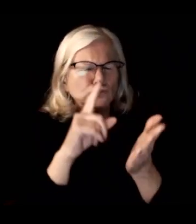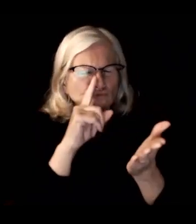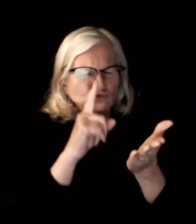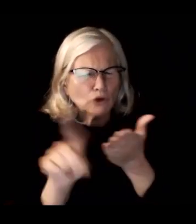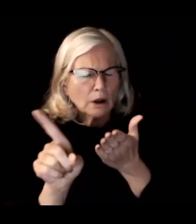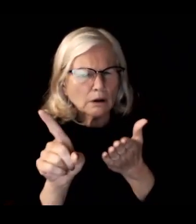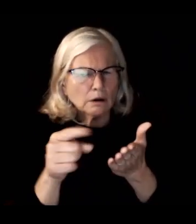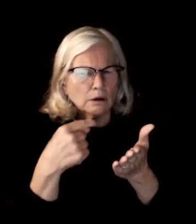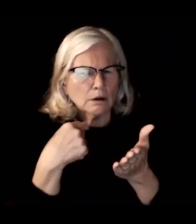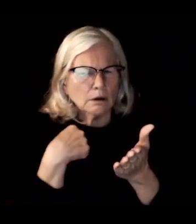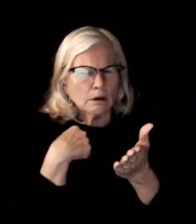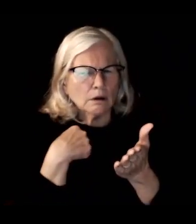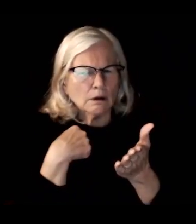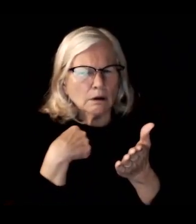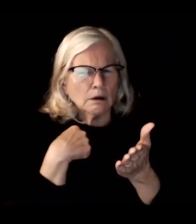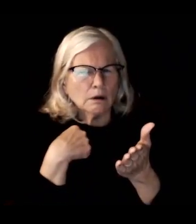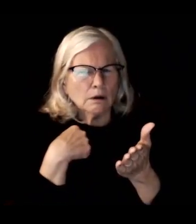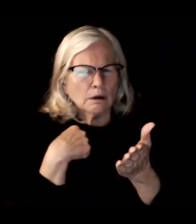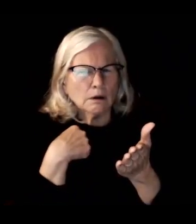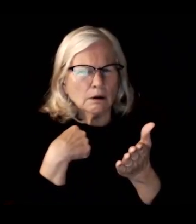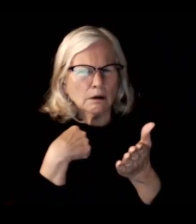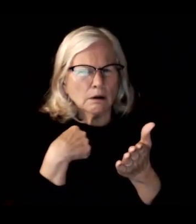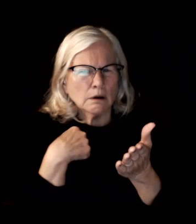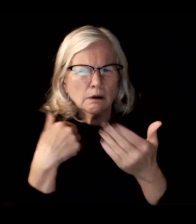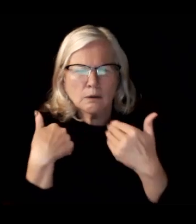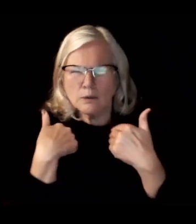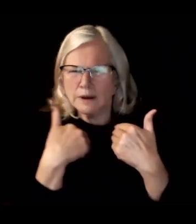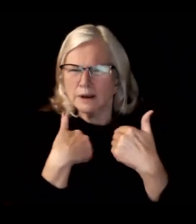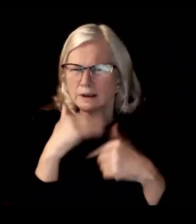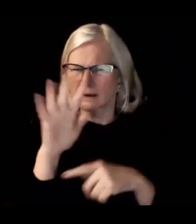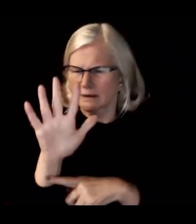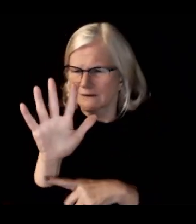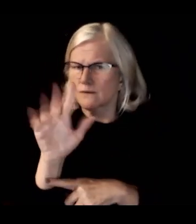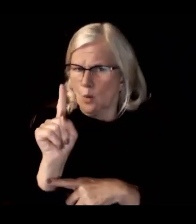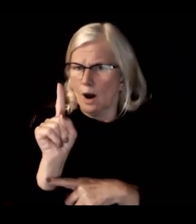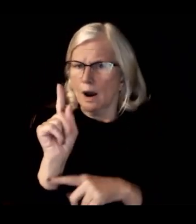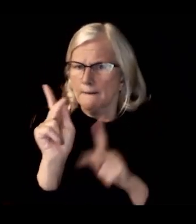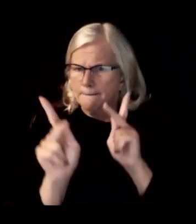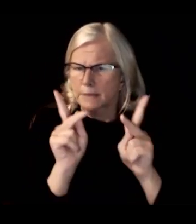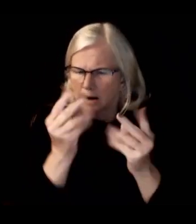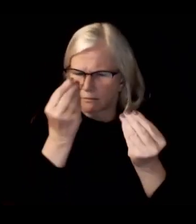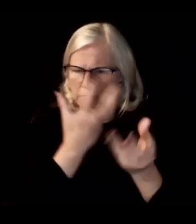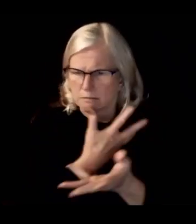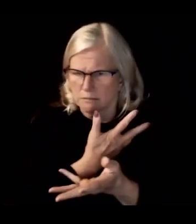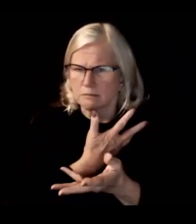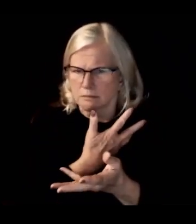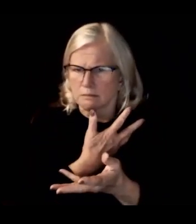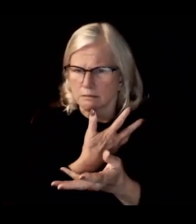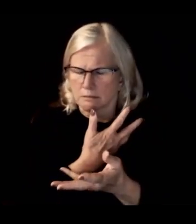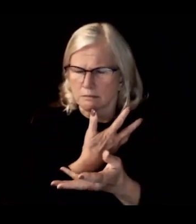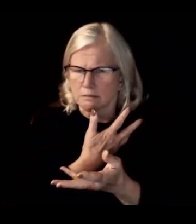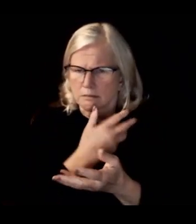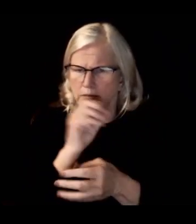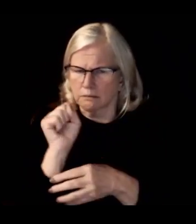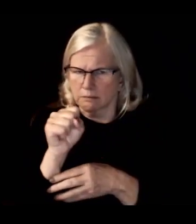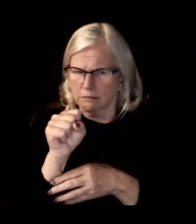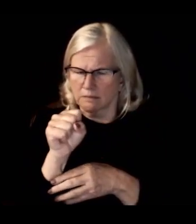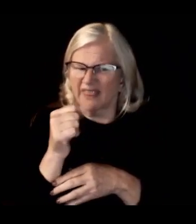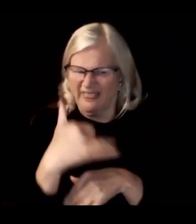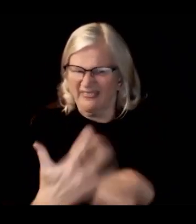who reported attending Sturgis. And and certainly, as I acknowledged earlier, we're also looking